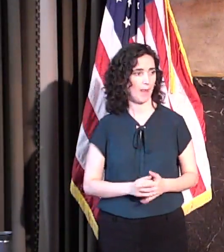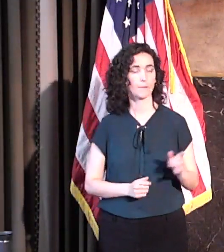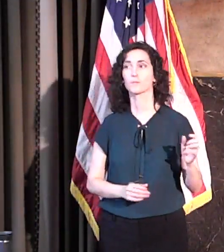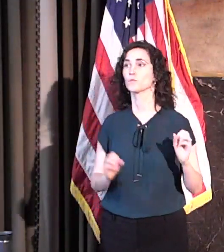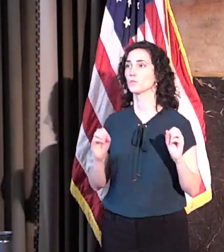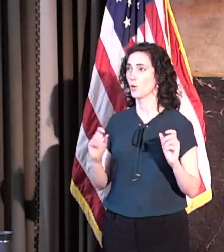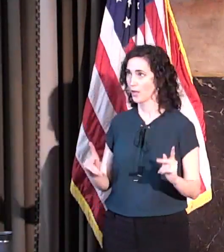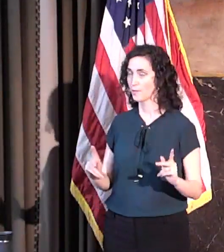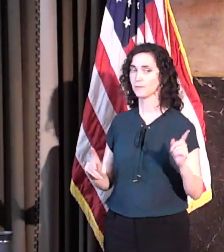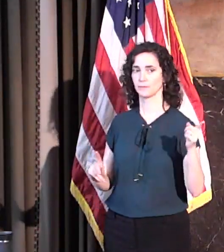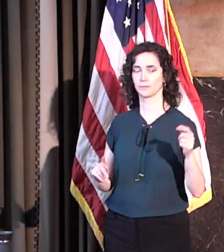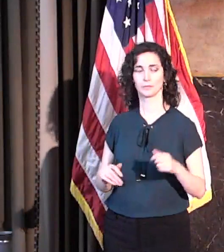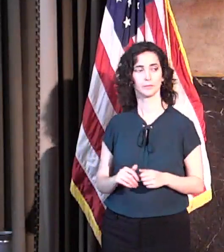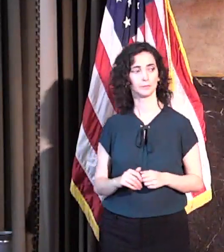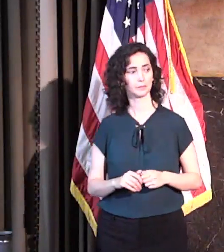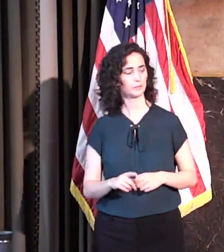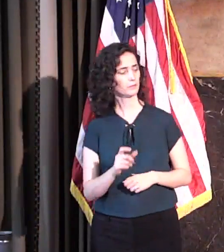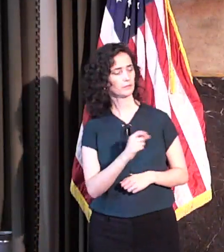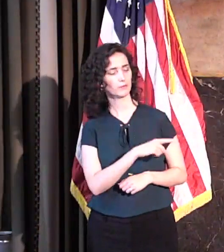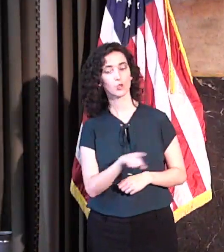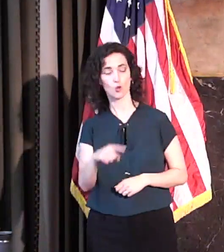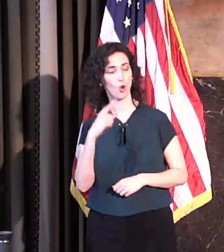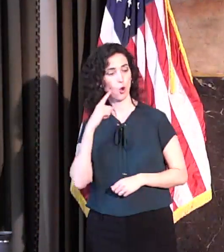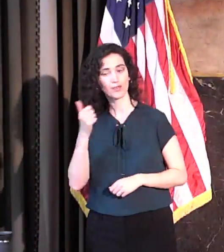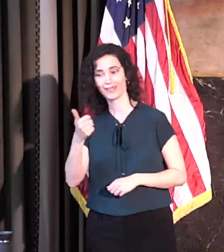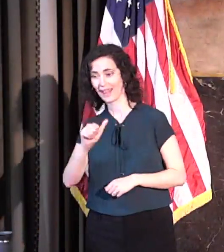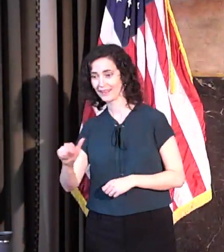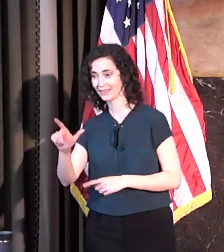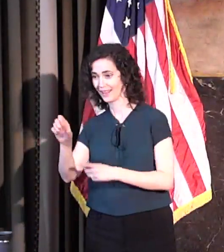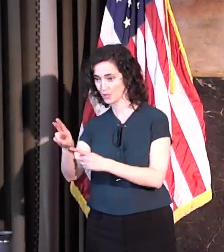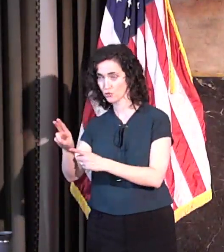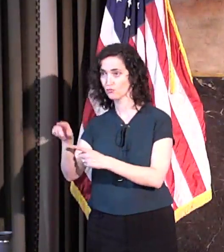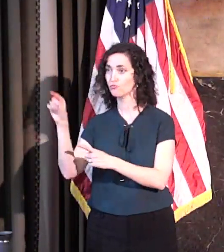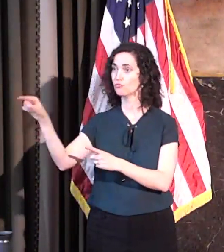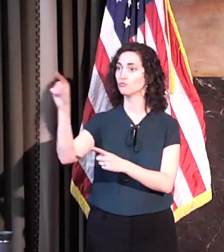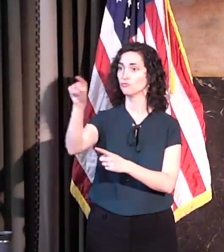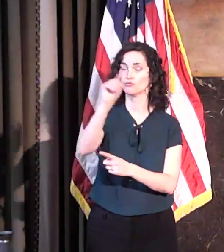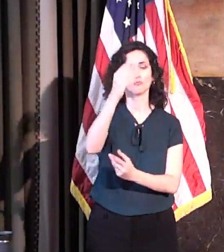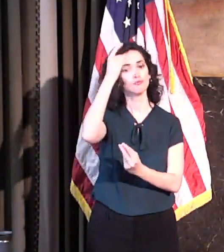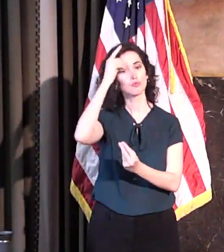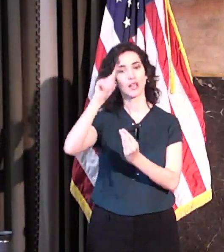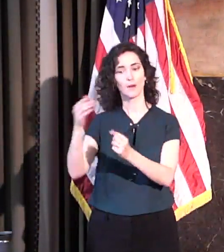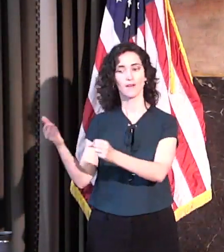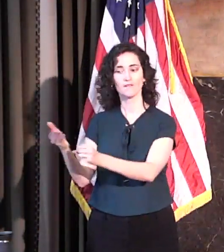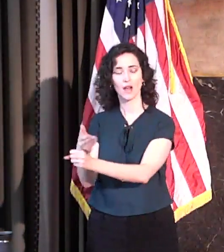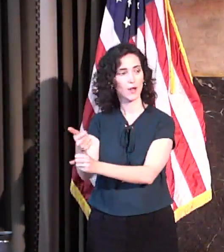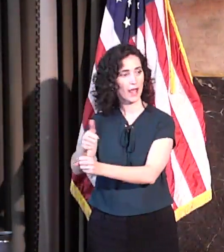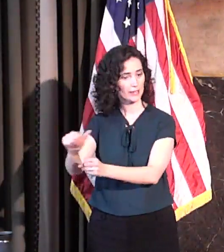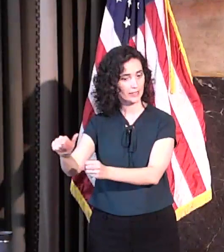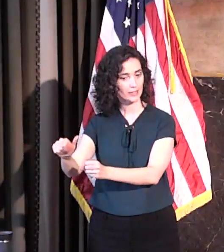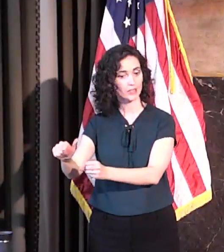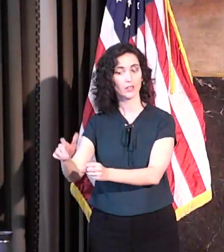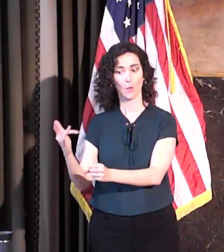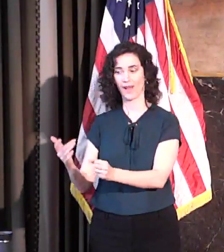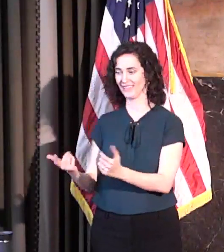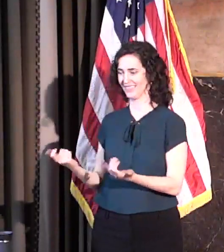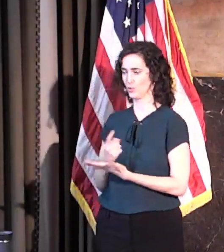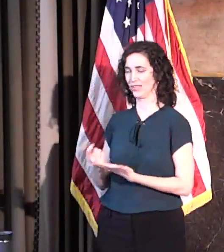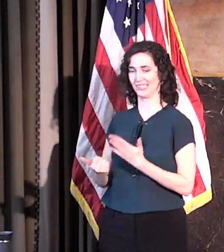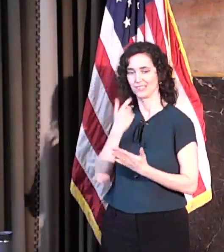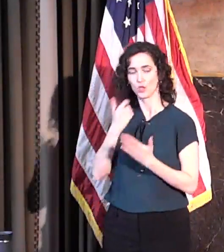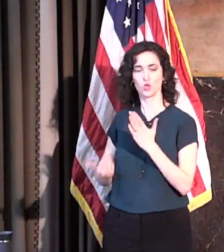Have you heard from anyone at LSU that they may be considering firing anyone based on new information that's come out this week